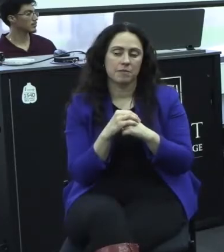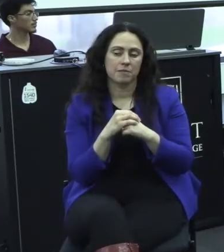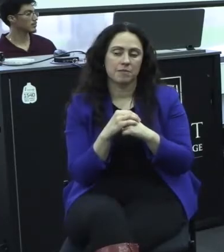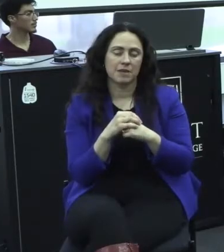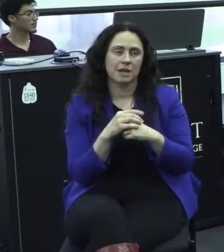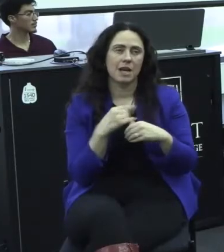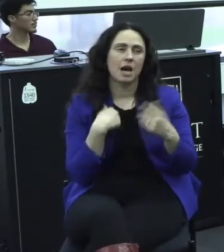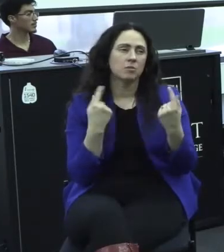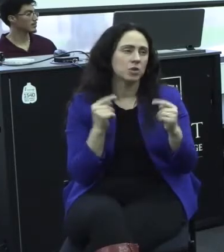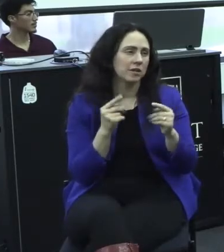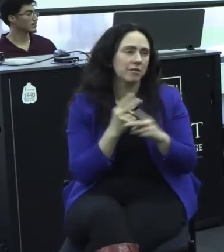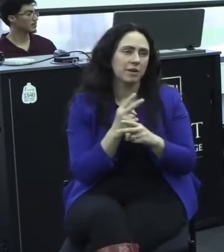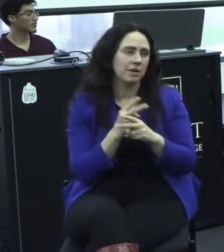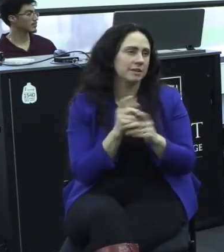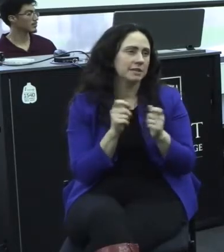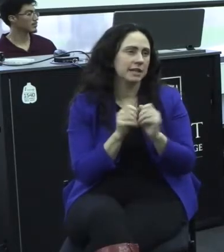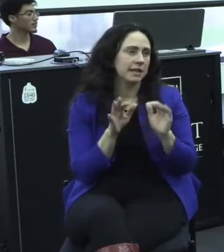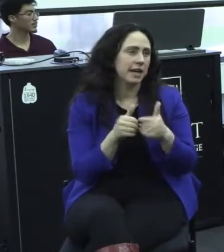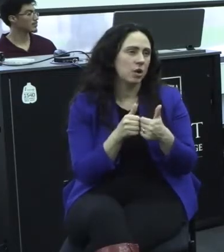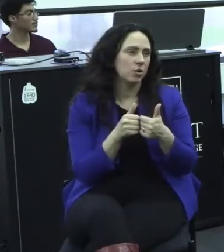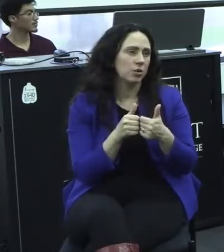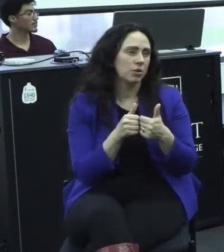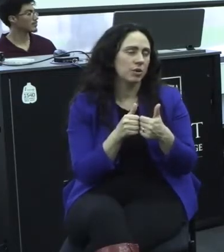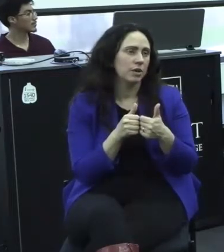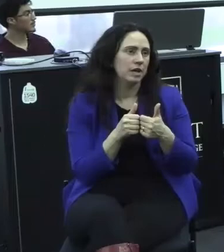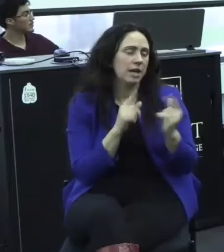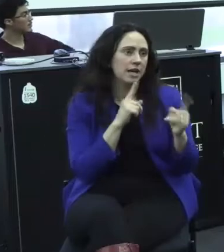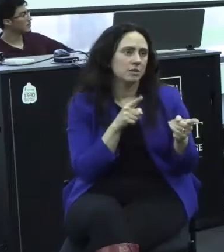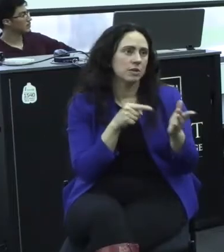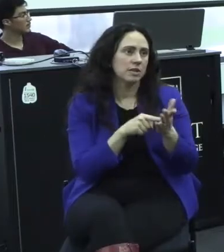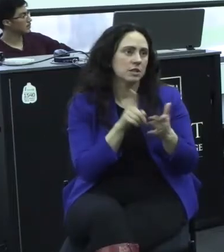trying to figure out exactly how to address this question, but